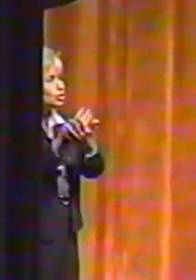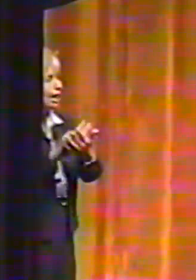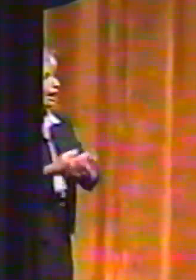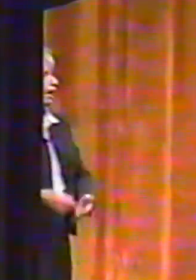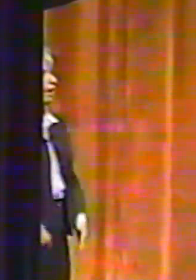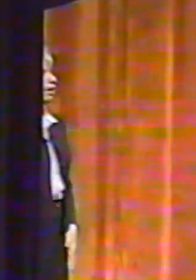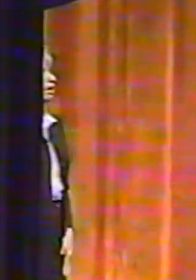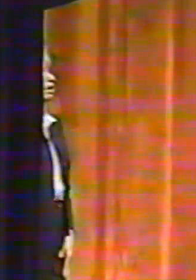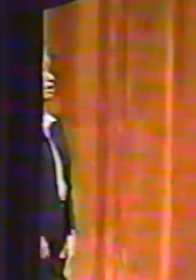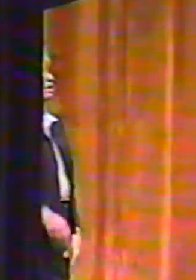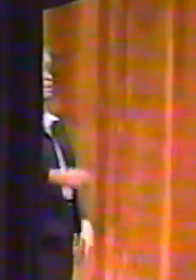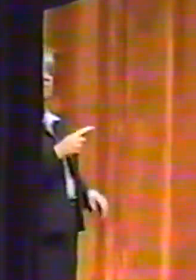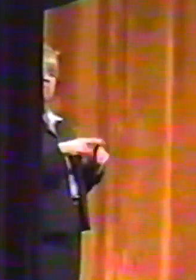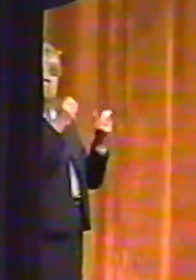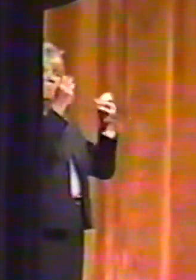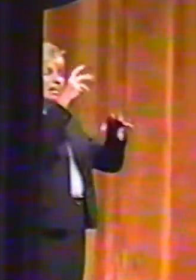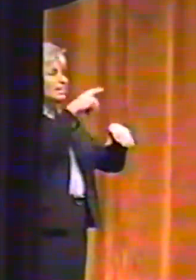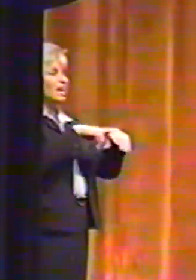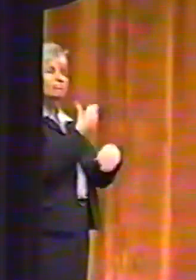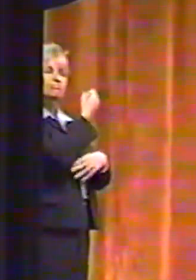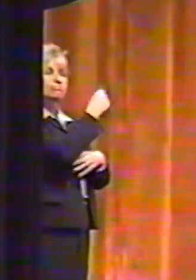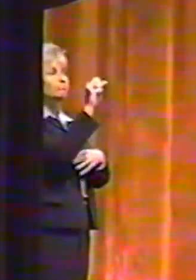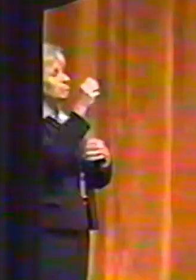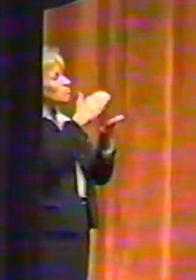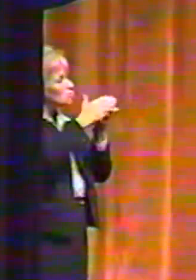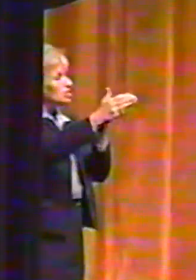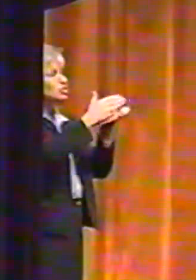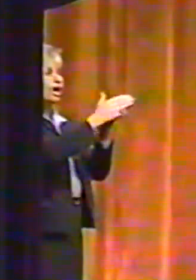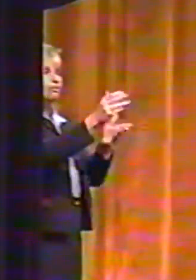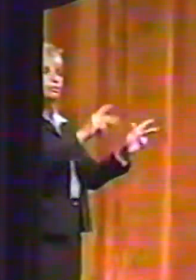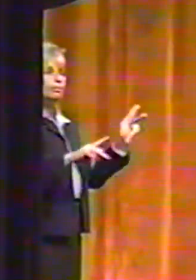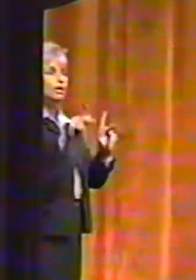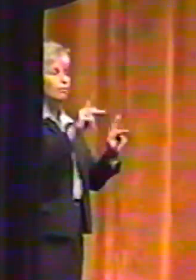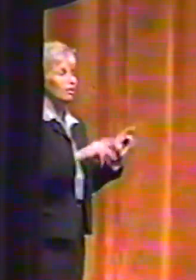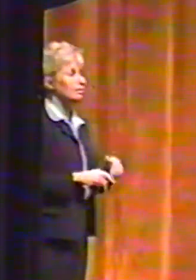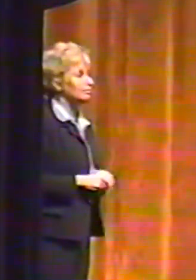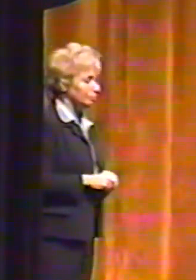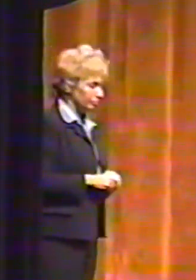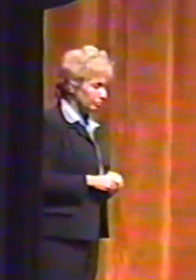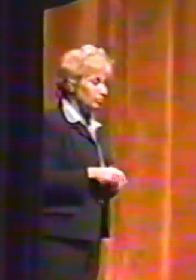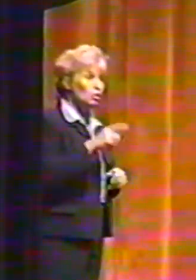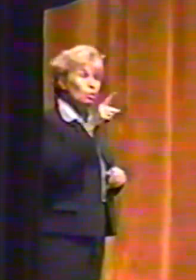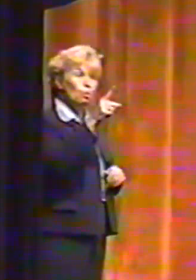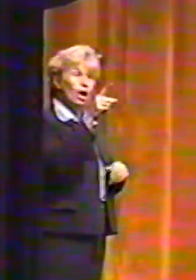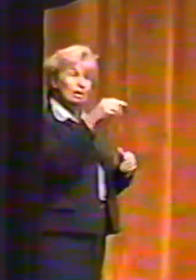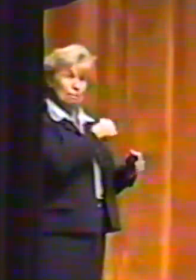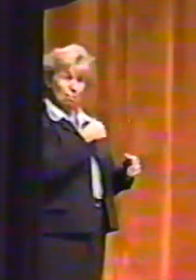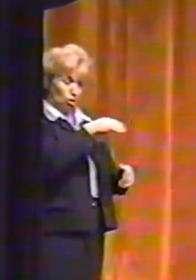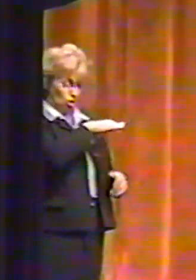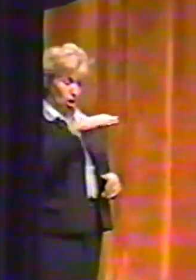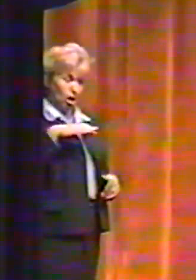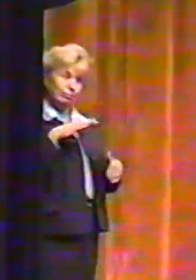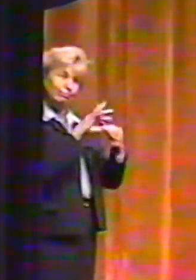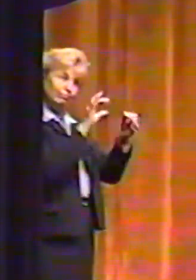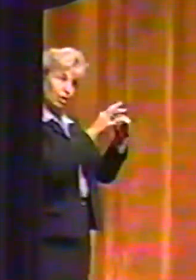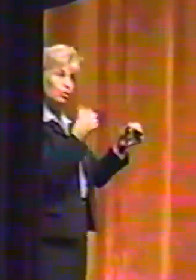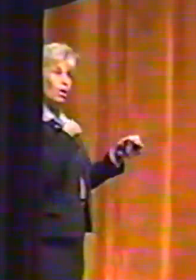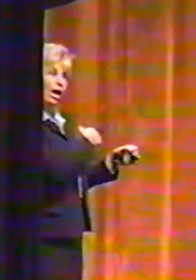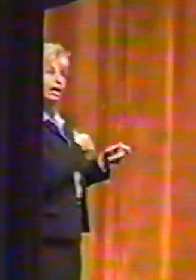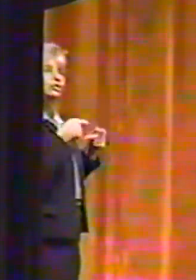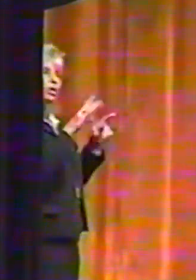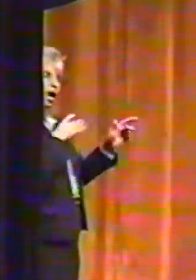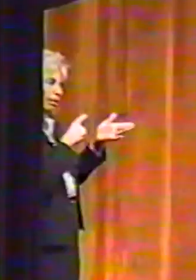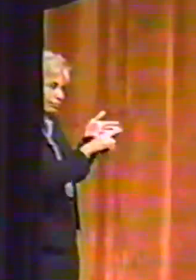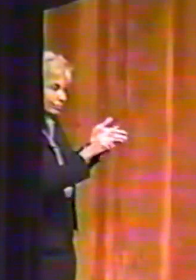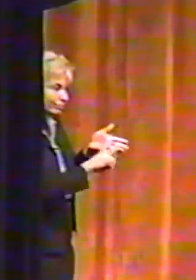of iron-fisted rejection. As one member of Congress told us during our reporting, the Immigration and Naturalization